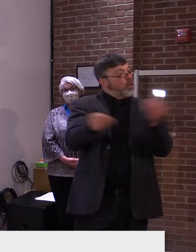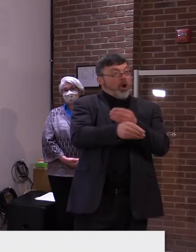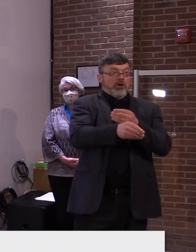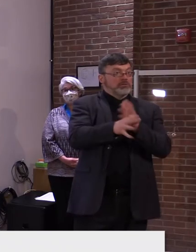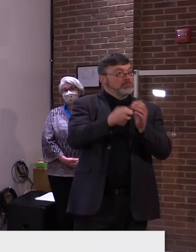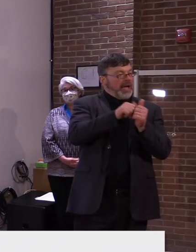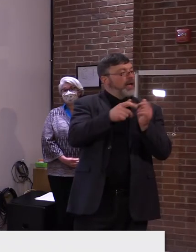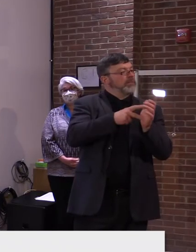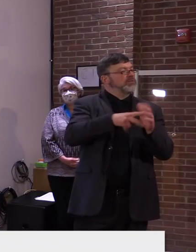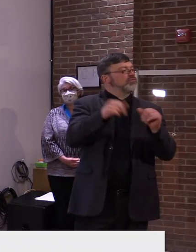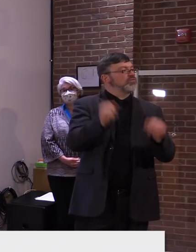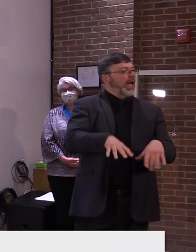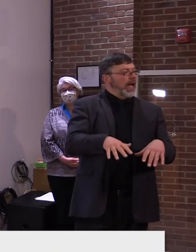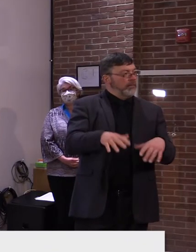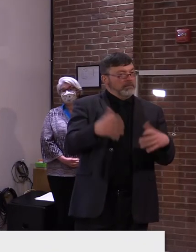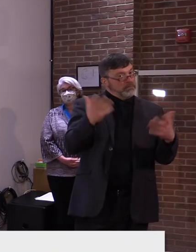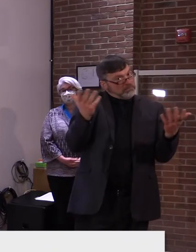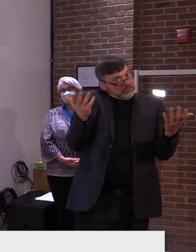Colin, 7 days.